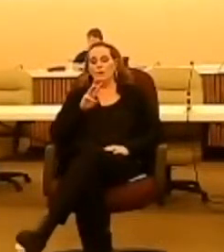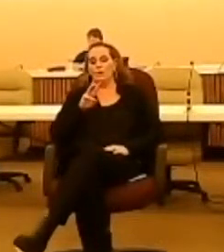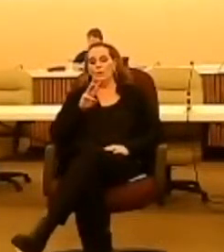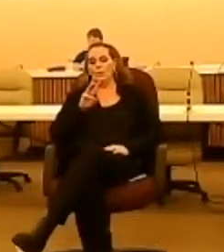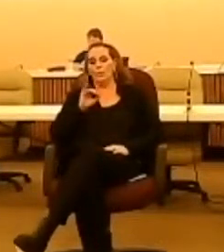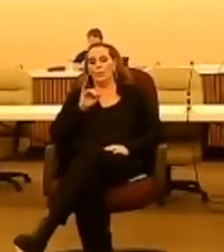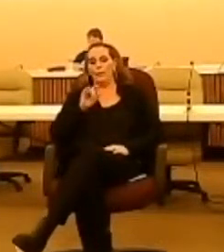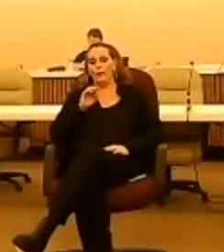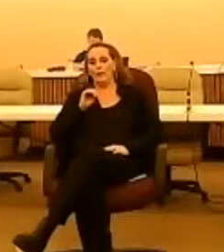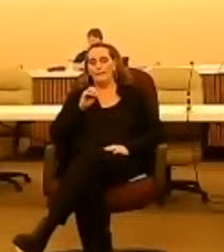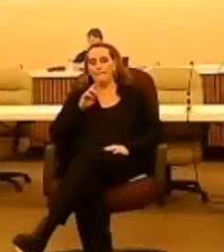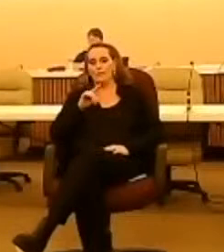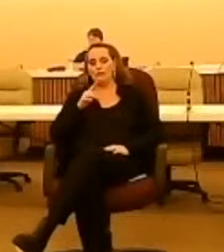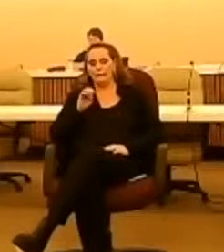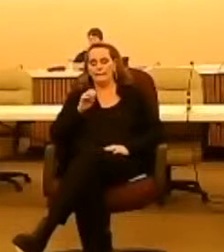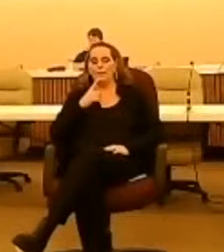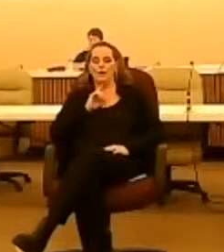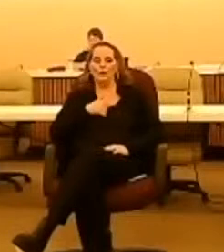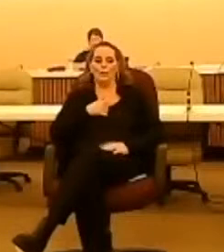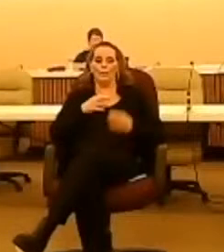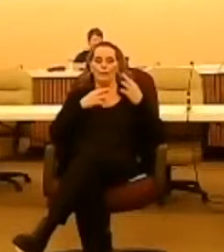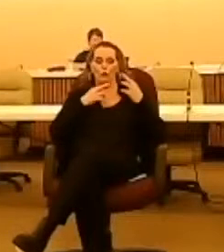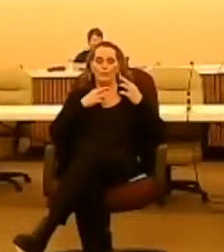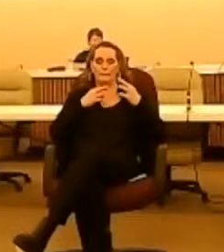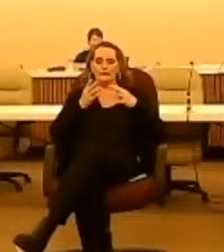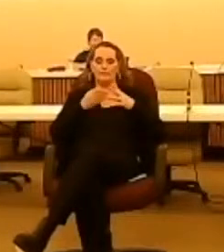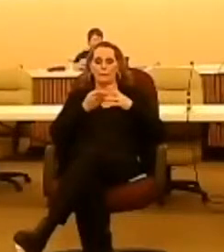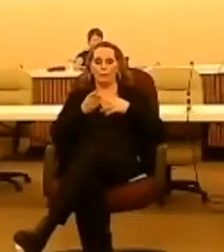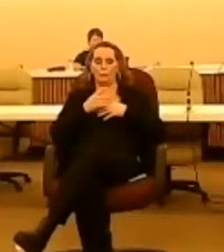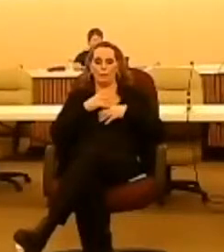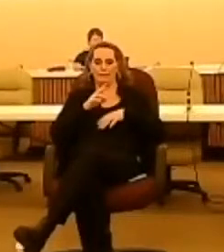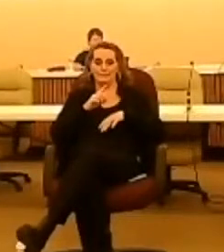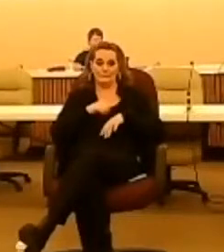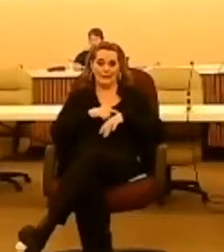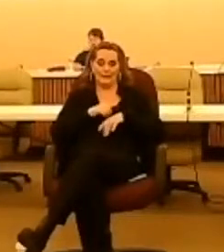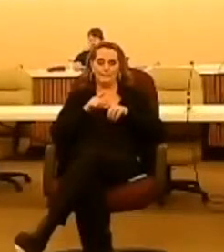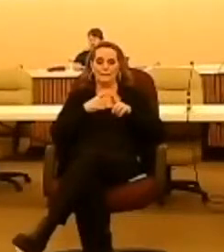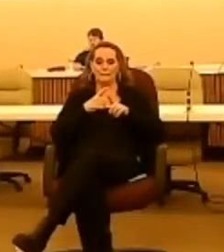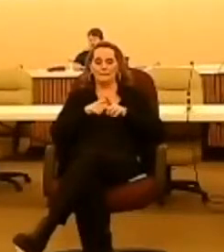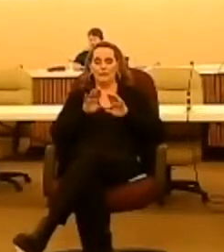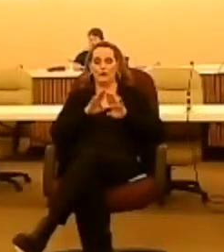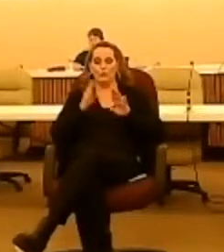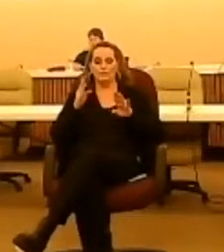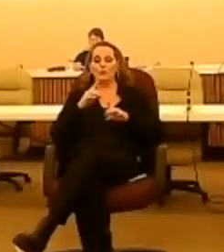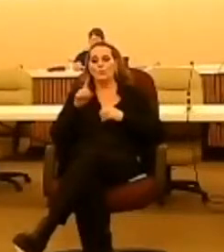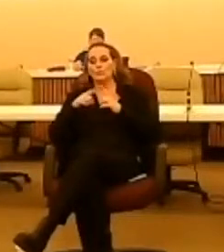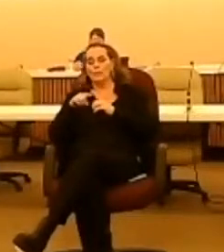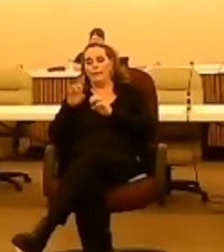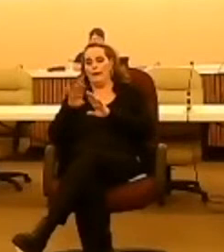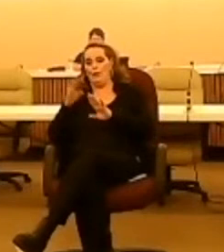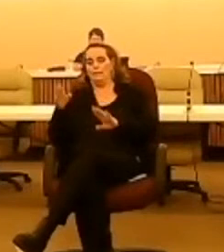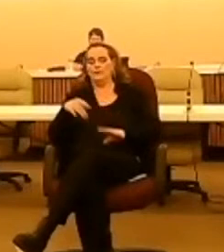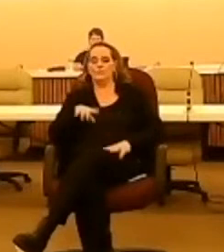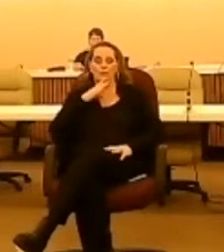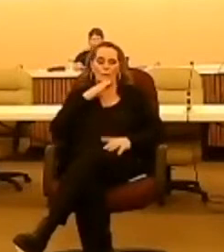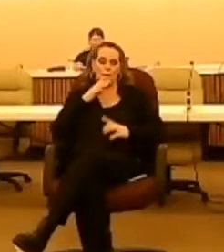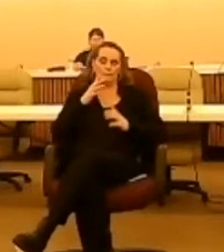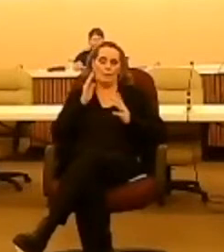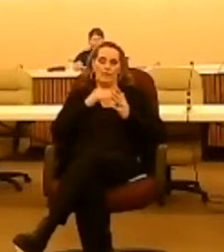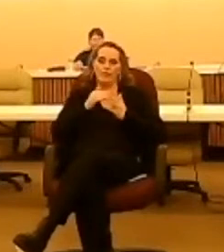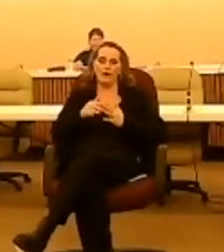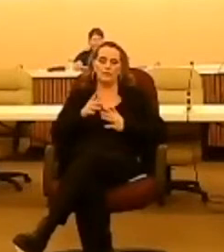we're hoping to make it through this period till that opens up, because once that opens up, you're talking thousands of